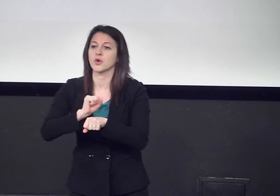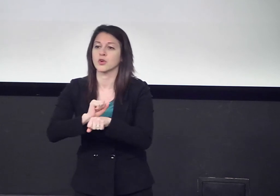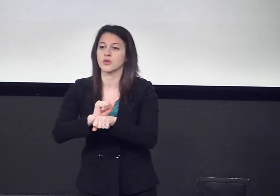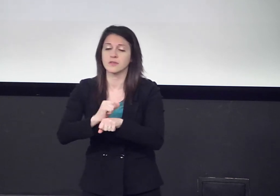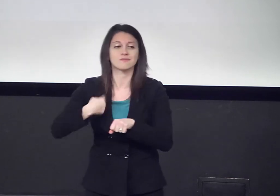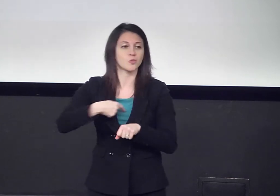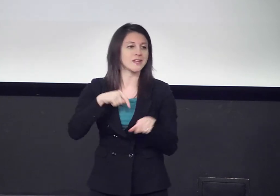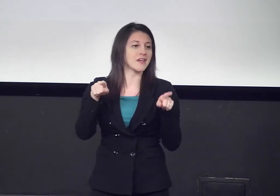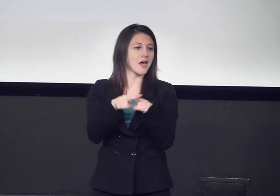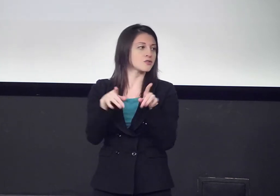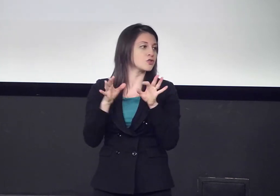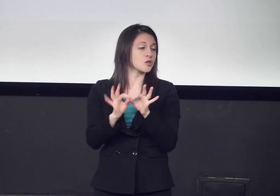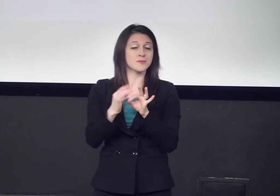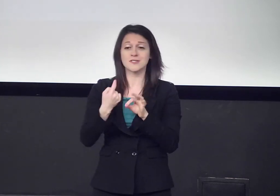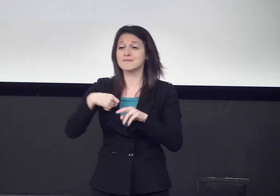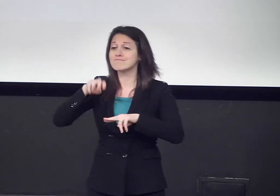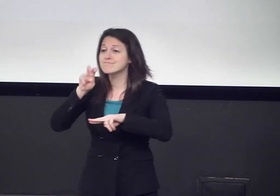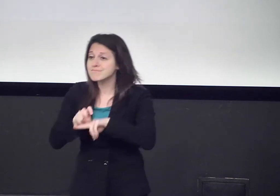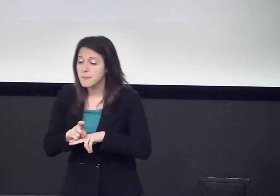decisions that we're making when we're doing our work.